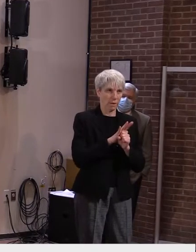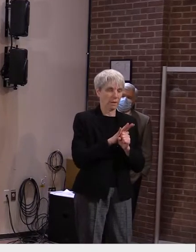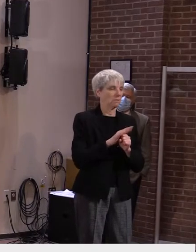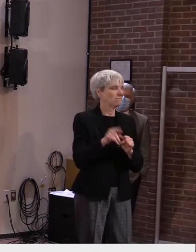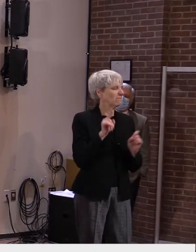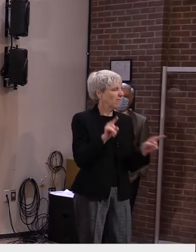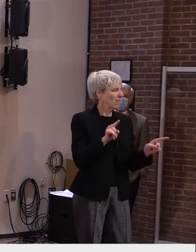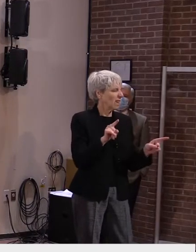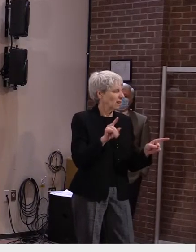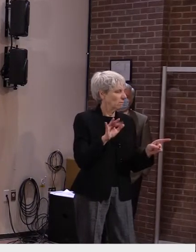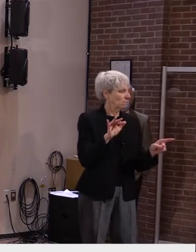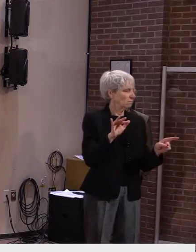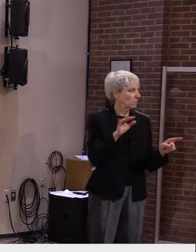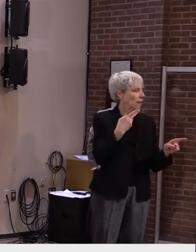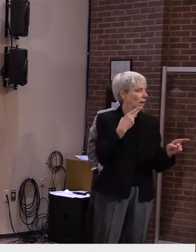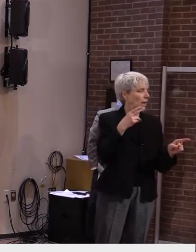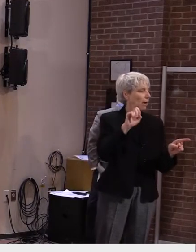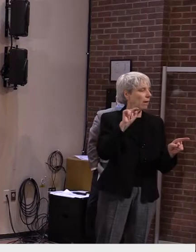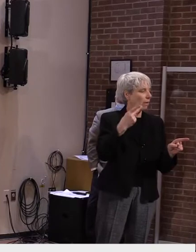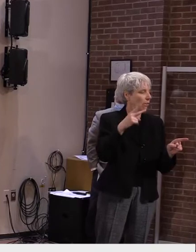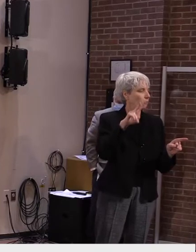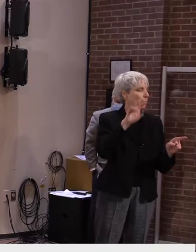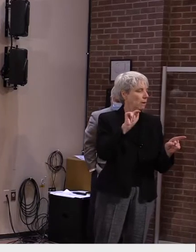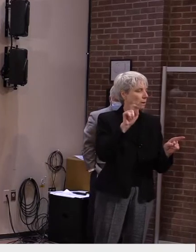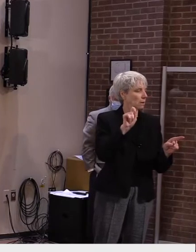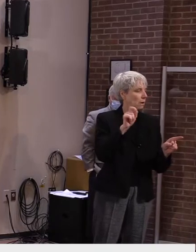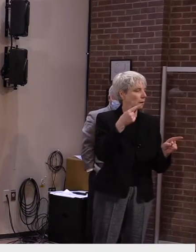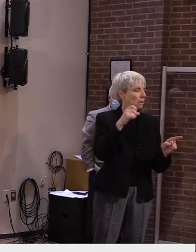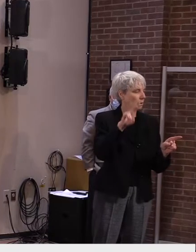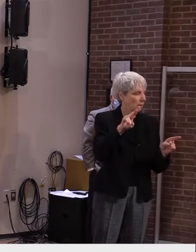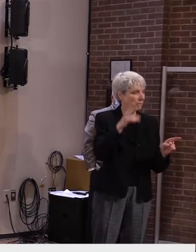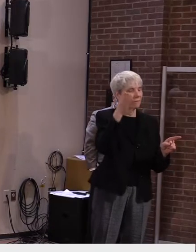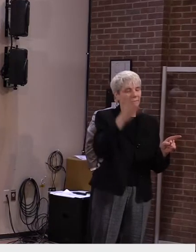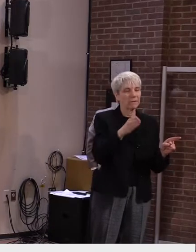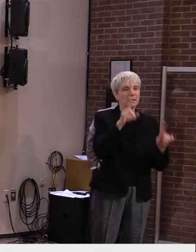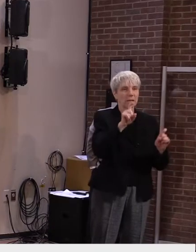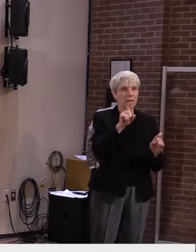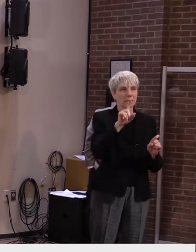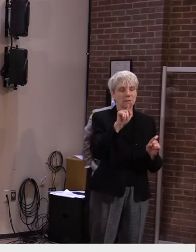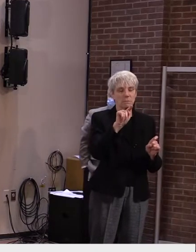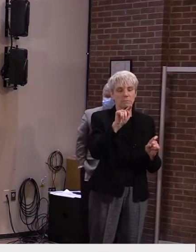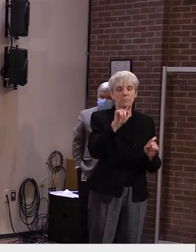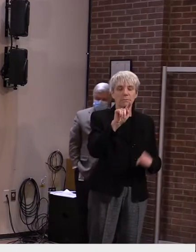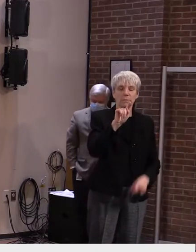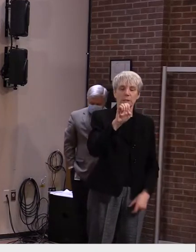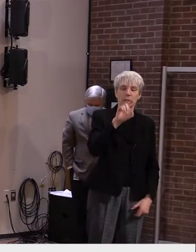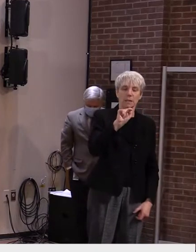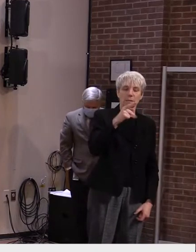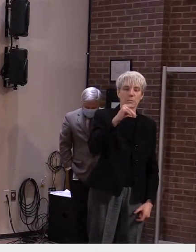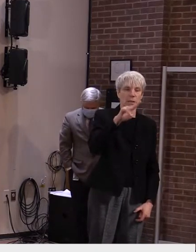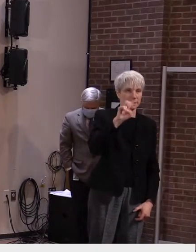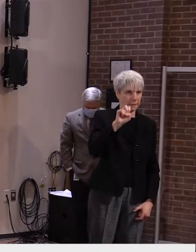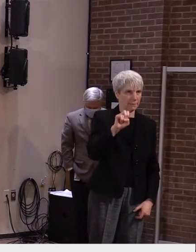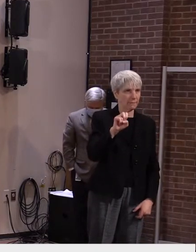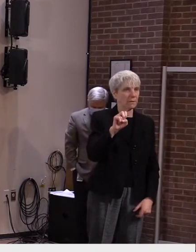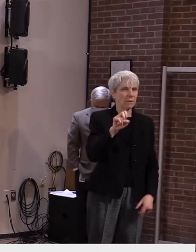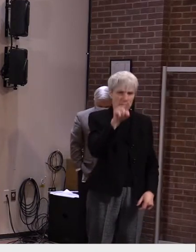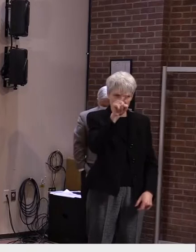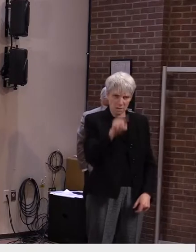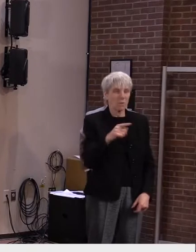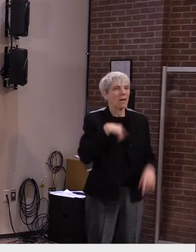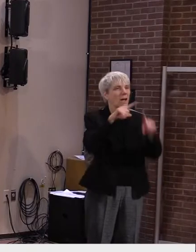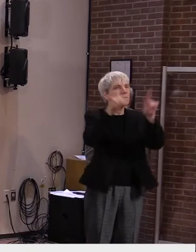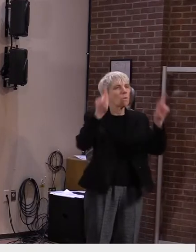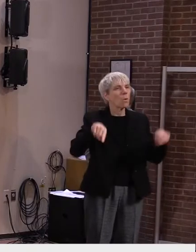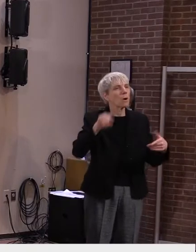healthvermont.gov/COVID-19-positive, where you will find a link to the Vermont COVID-19 self-test result reporting form. This helps